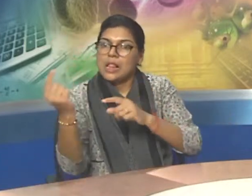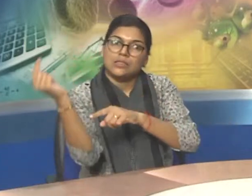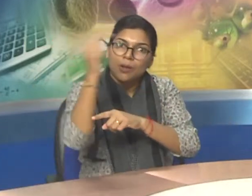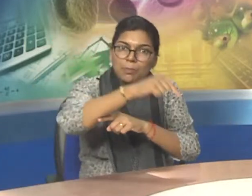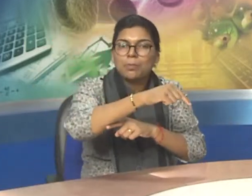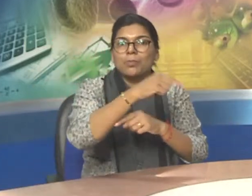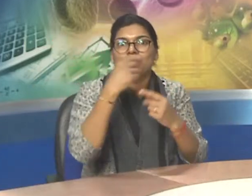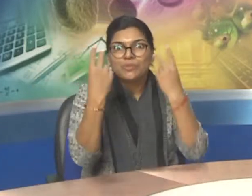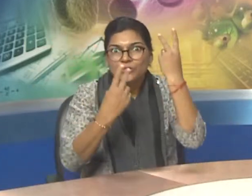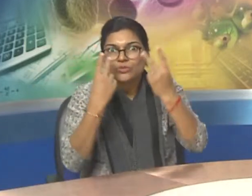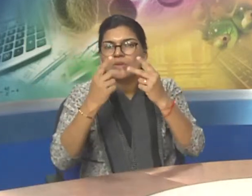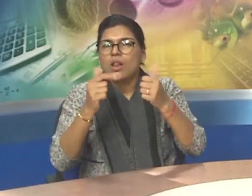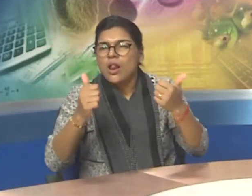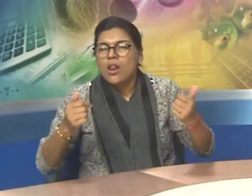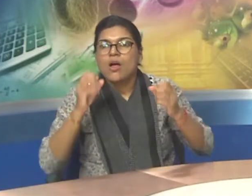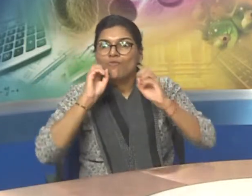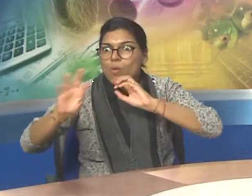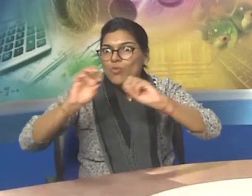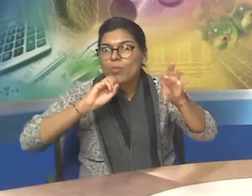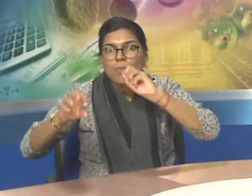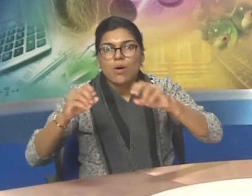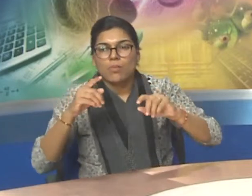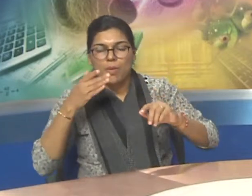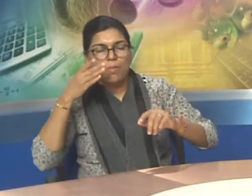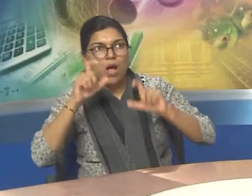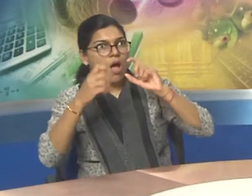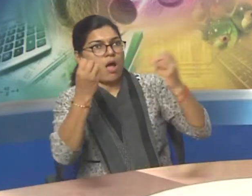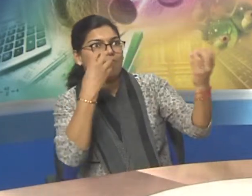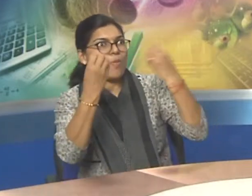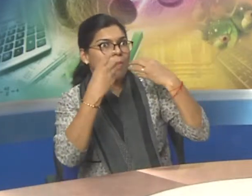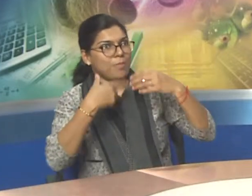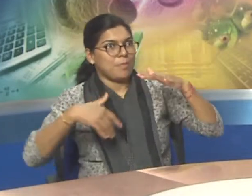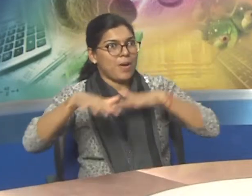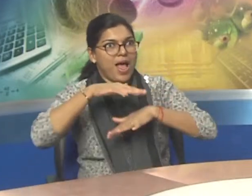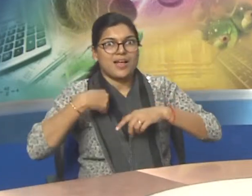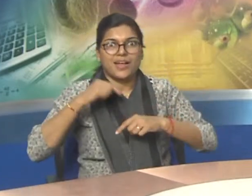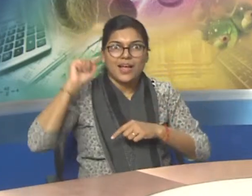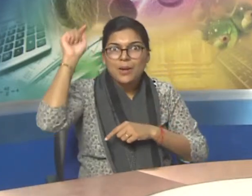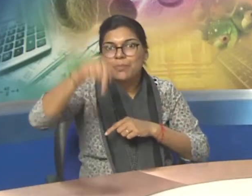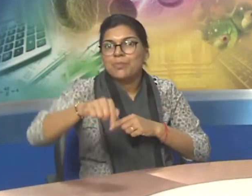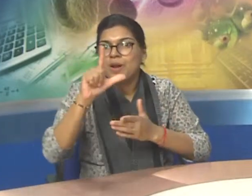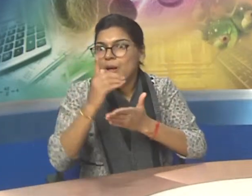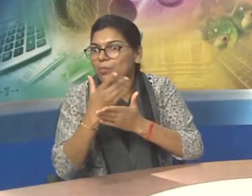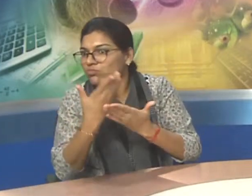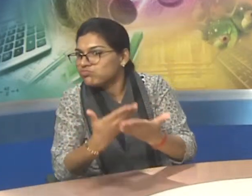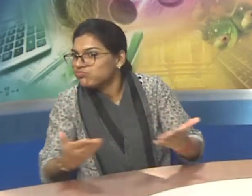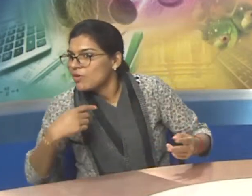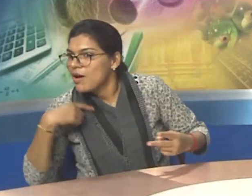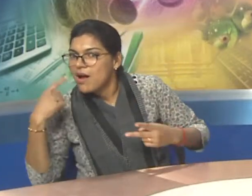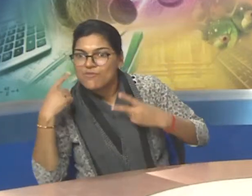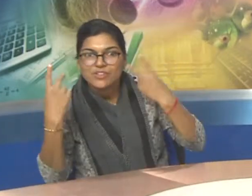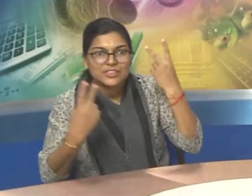On different occasions, different themes of the books are shown as a